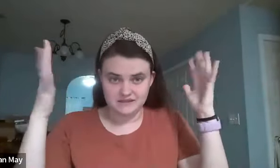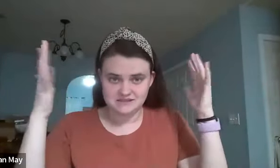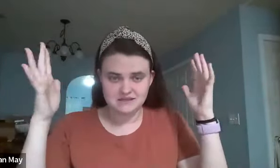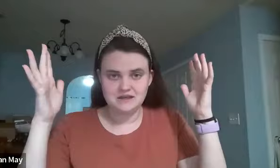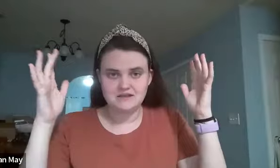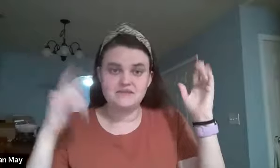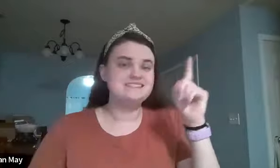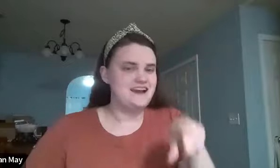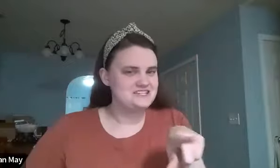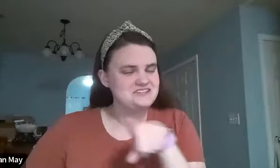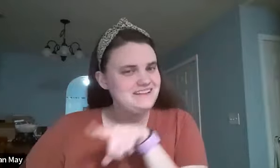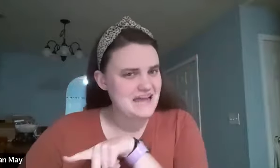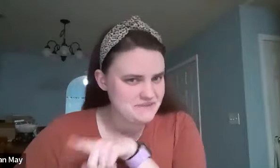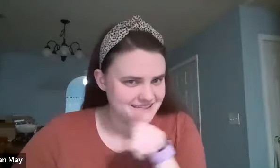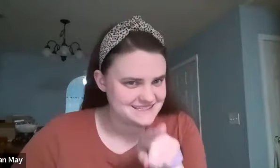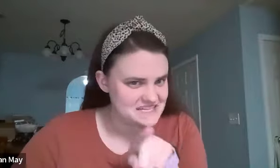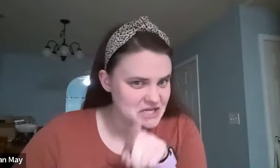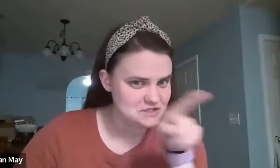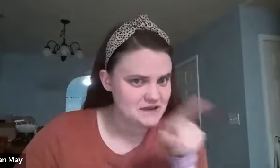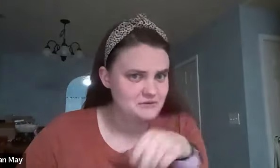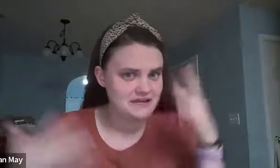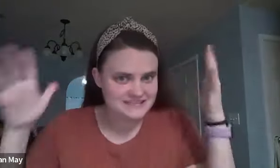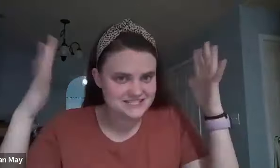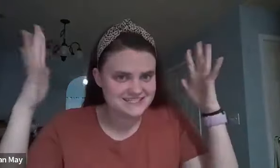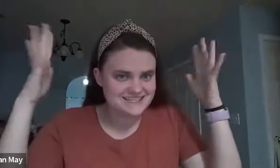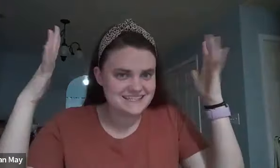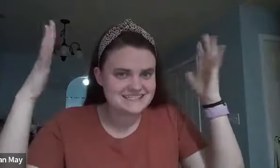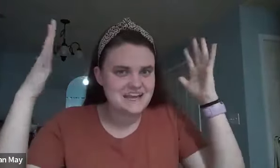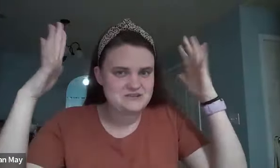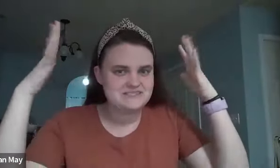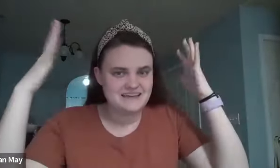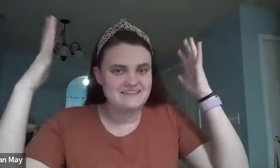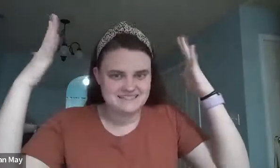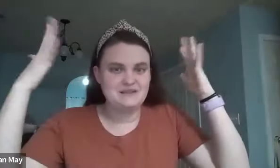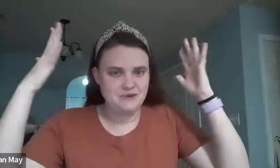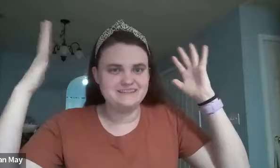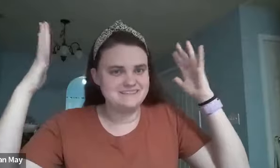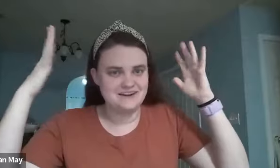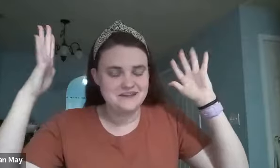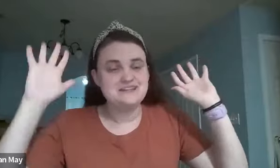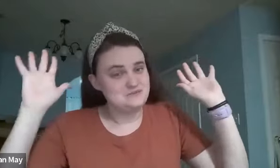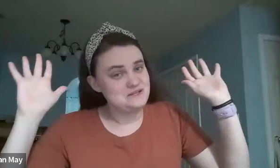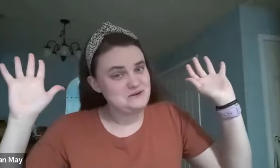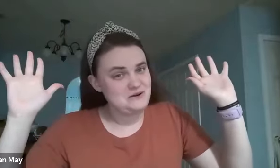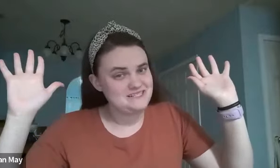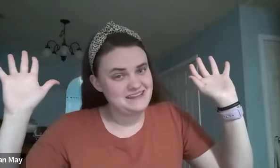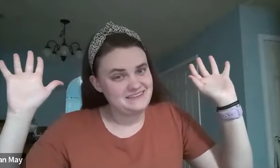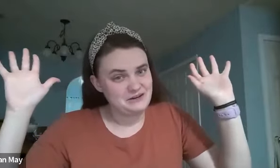this, that's actually clapping in sign language, by the way. It's just this. This is how you say like celebrate and stuff. It's really cool going to like a little